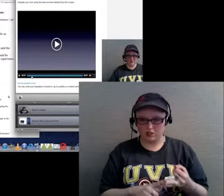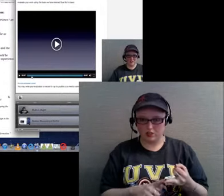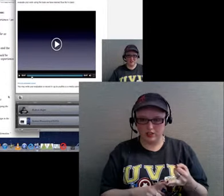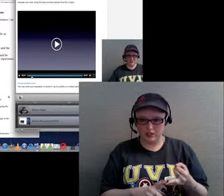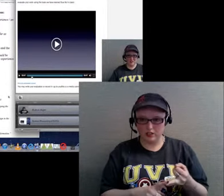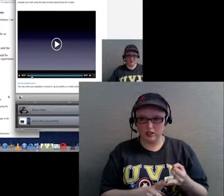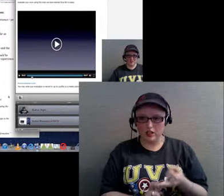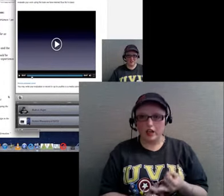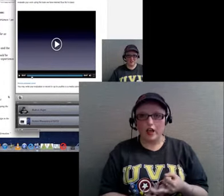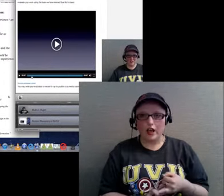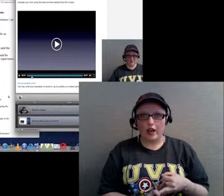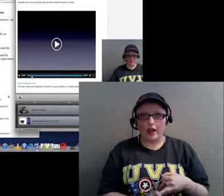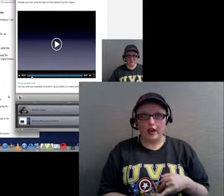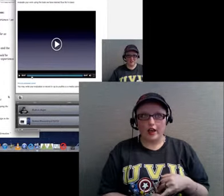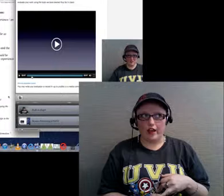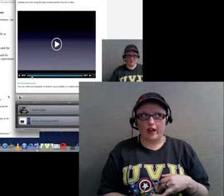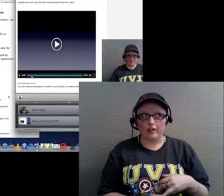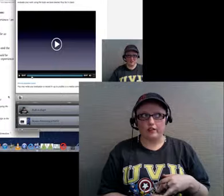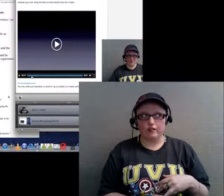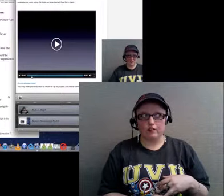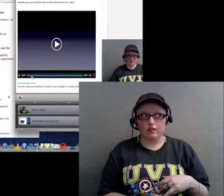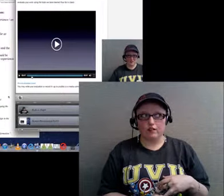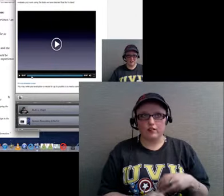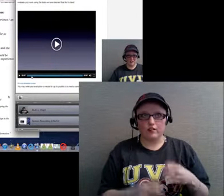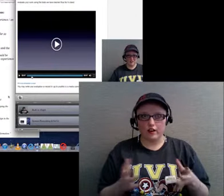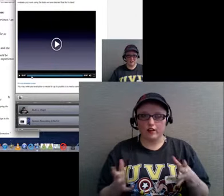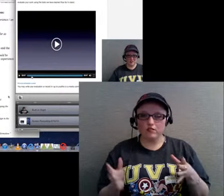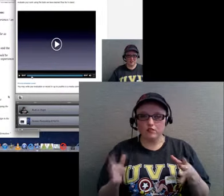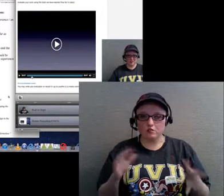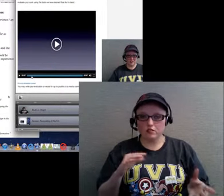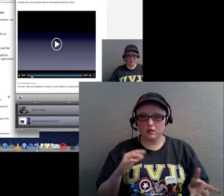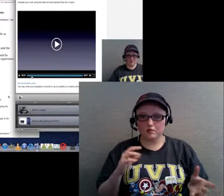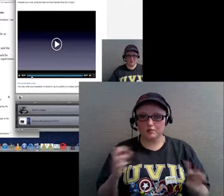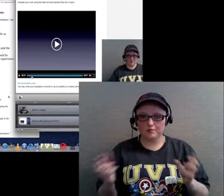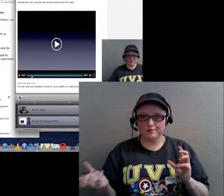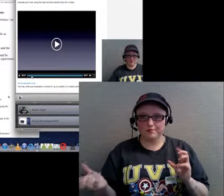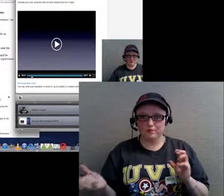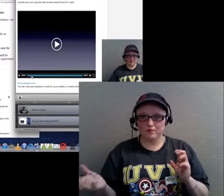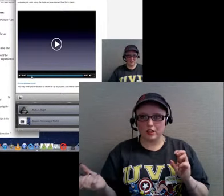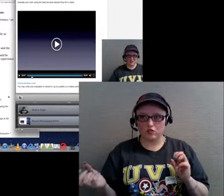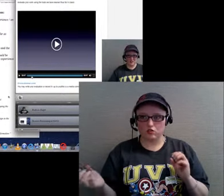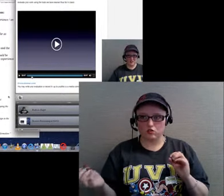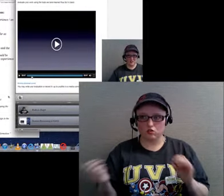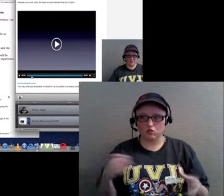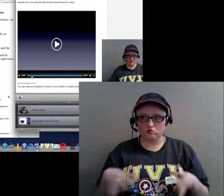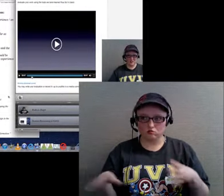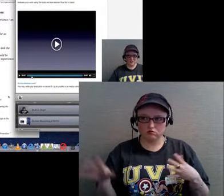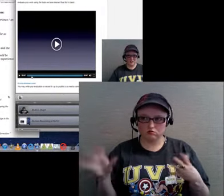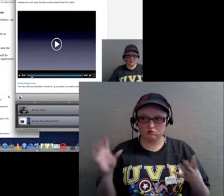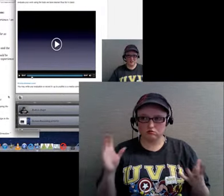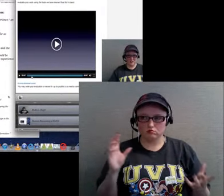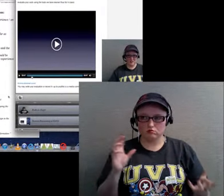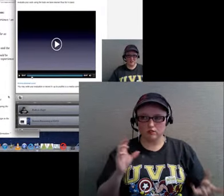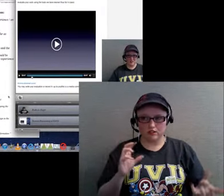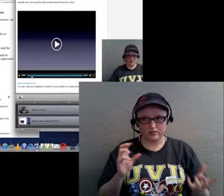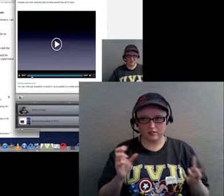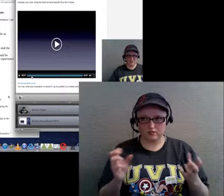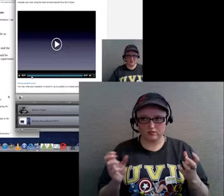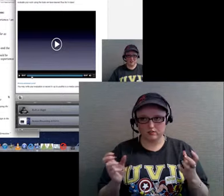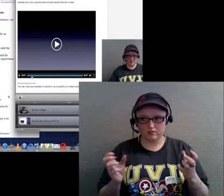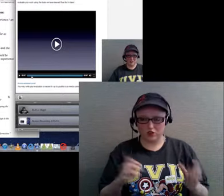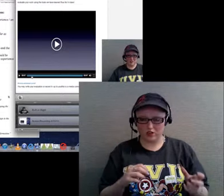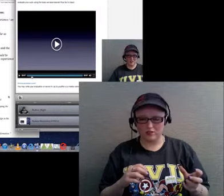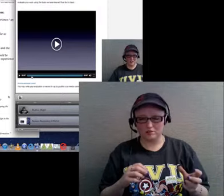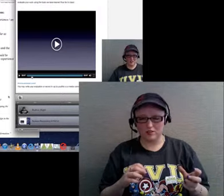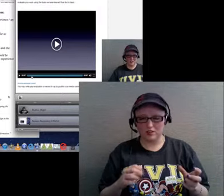my interpretation, and aside from some external things